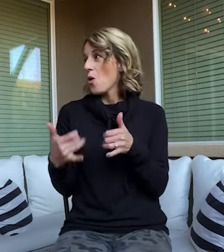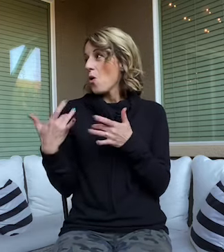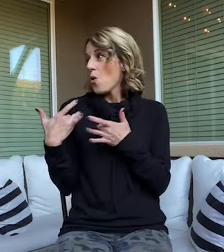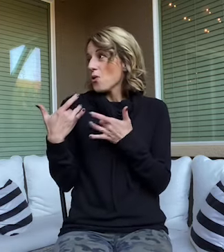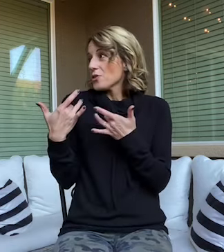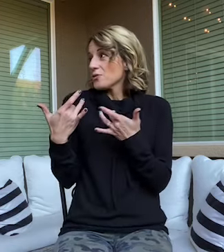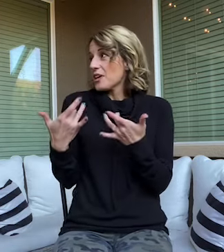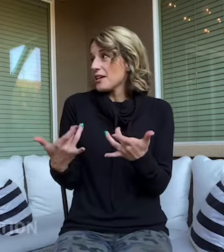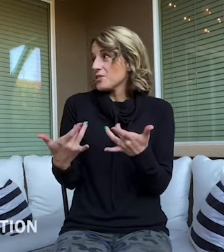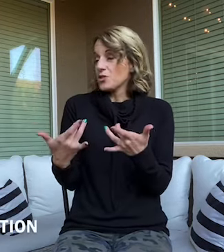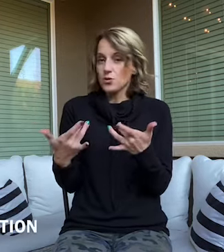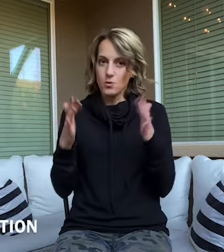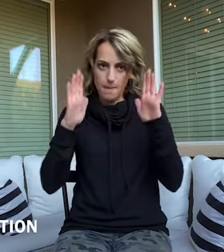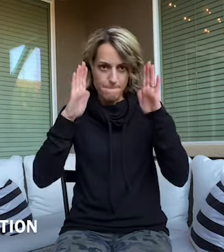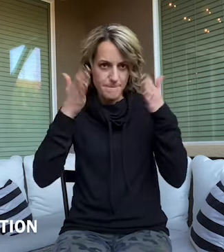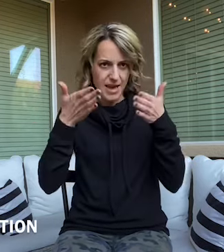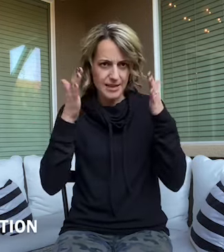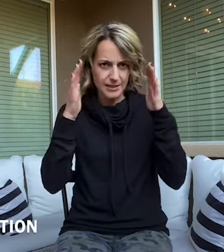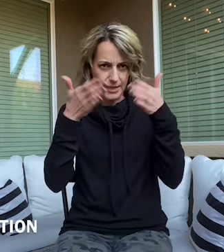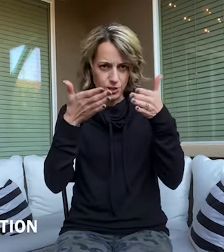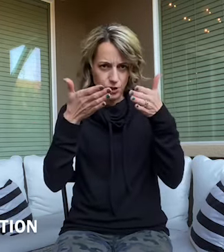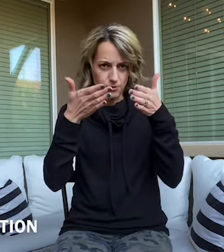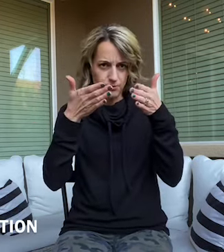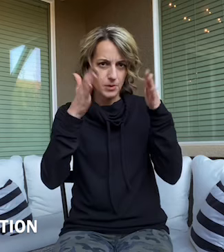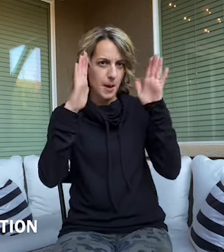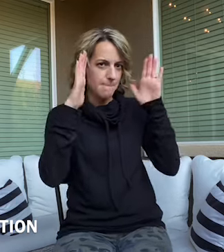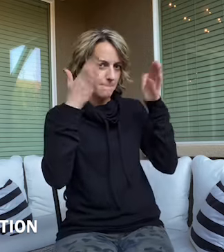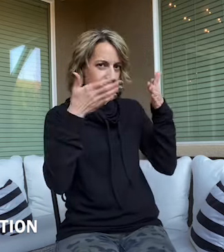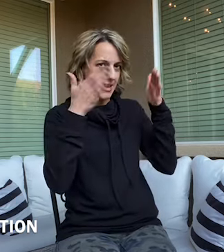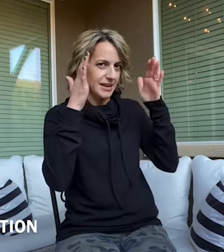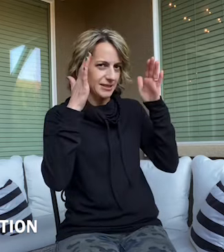Or you tend to pay attention.